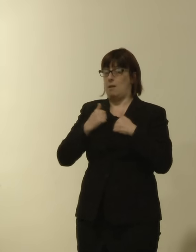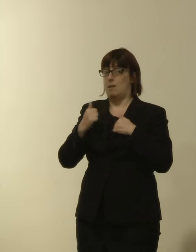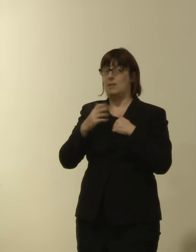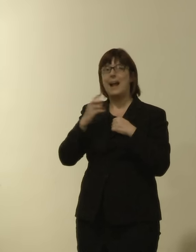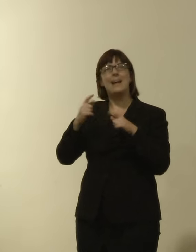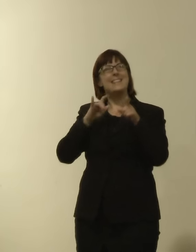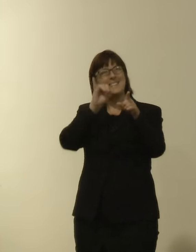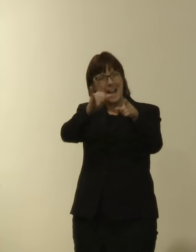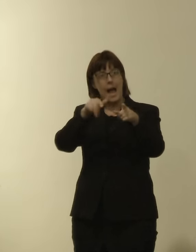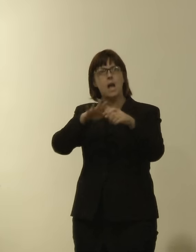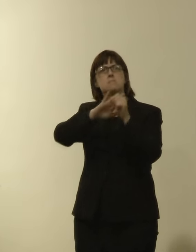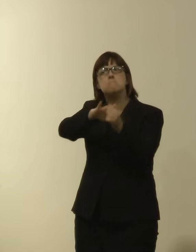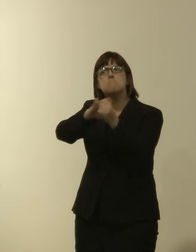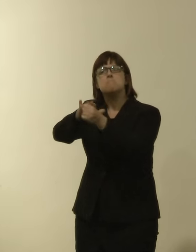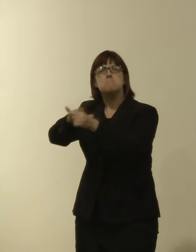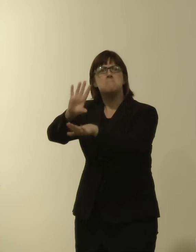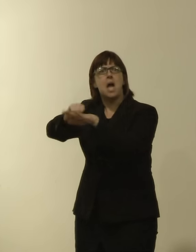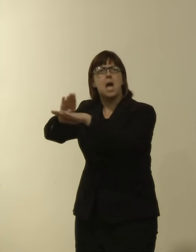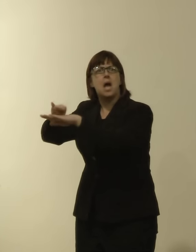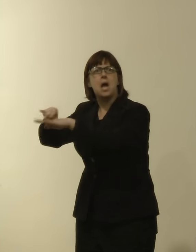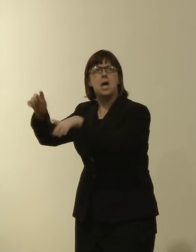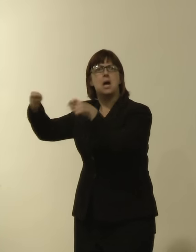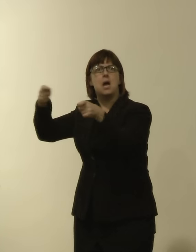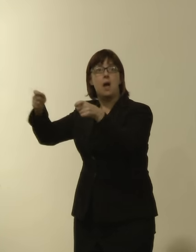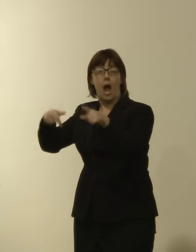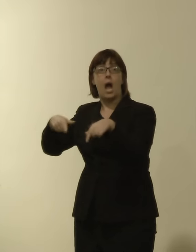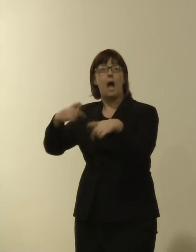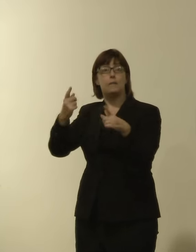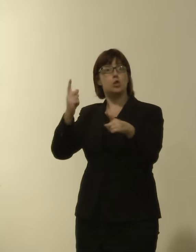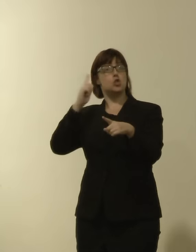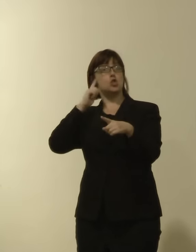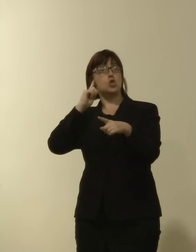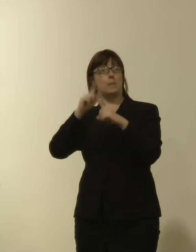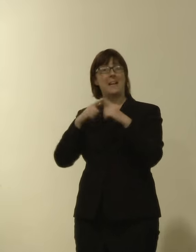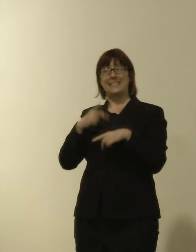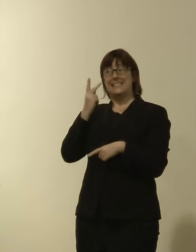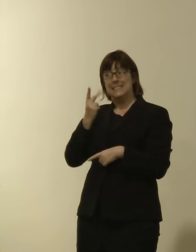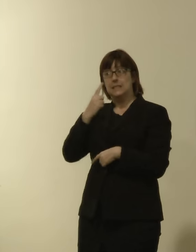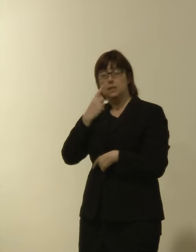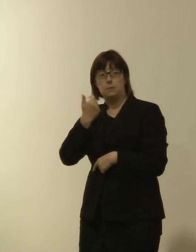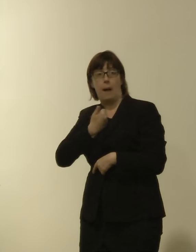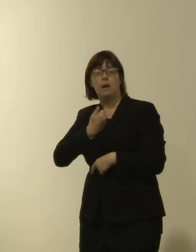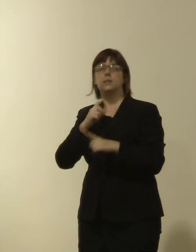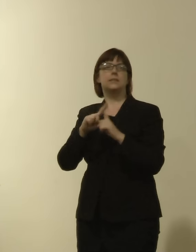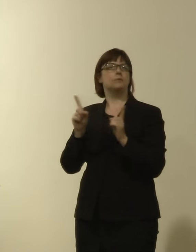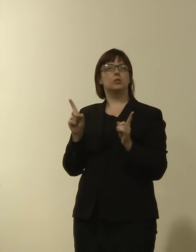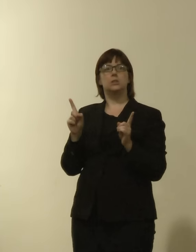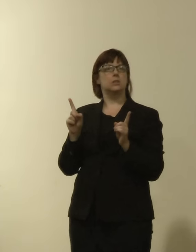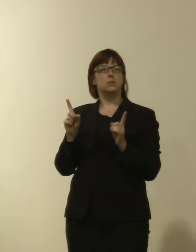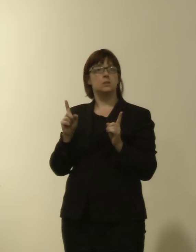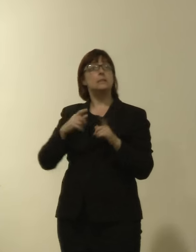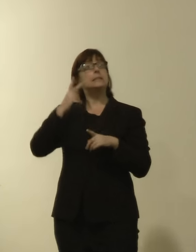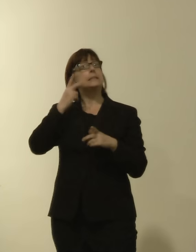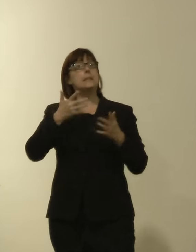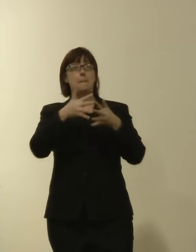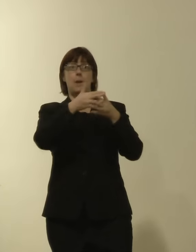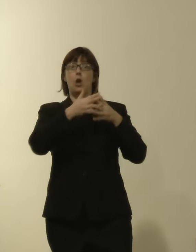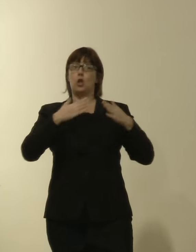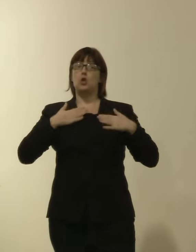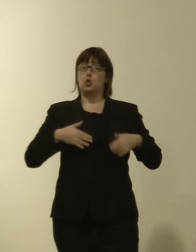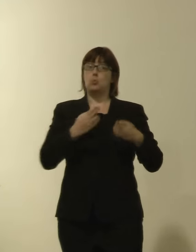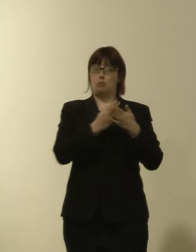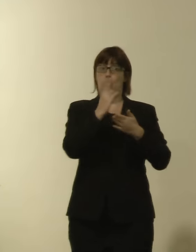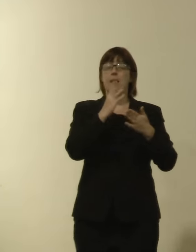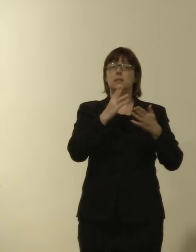I know. I have certainly heard that echoed in some, usually European and some American human rights groups. But, you know,